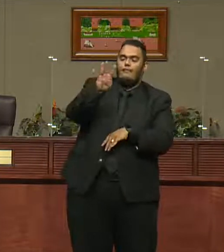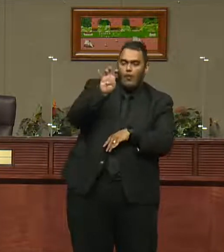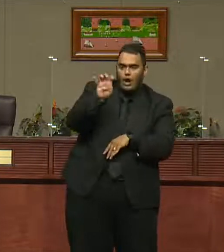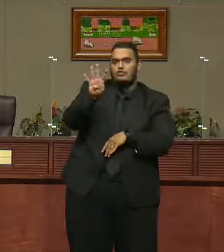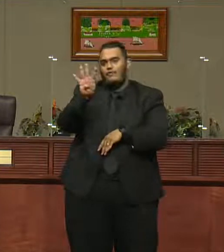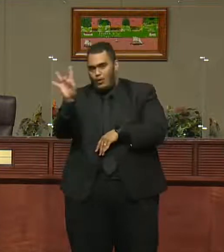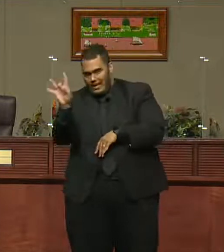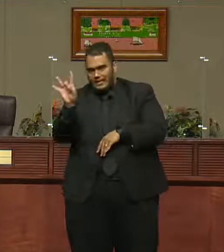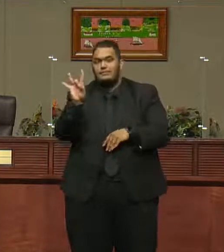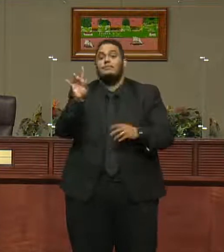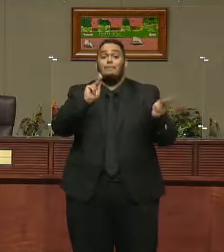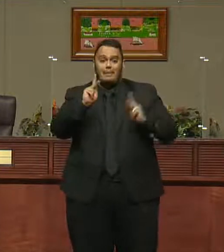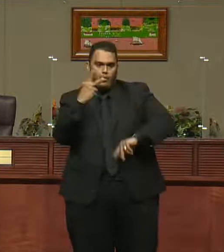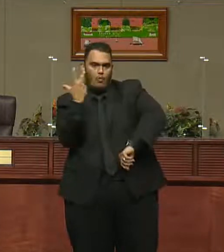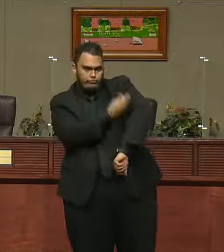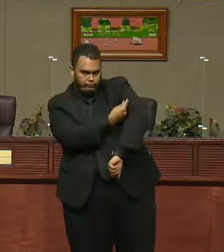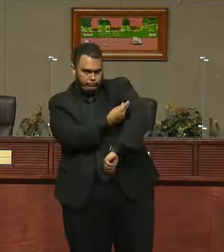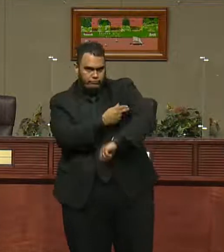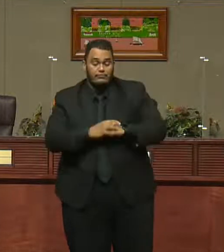and